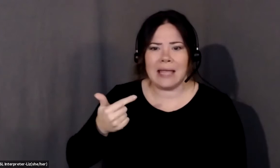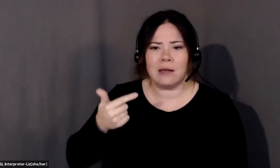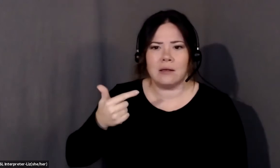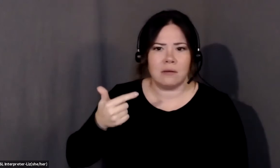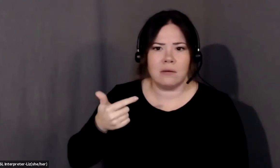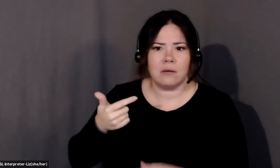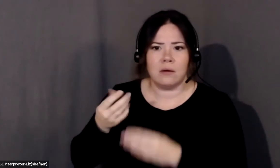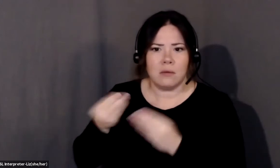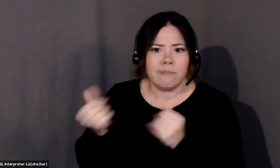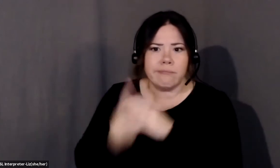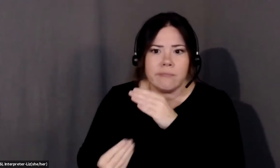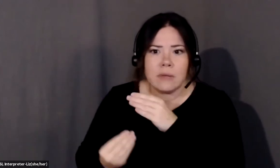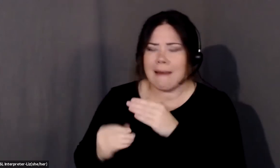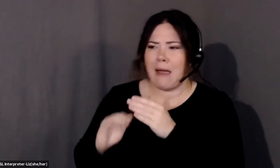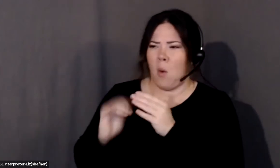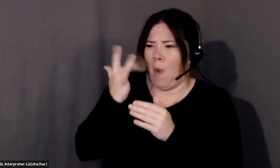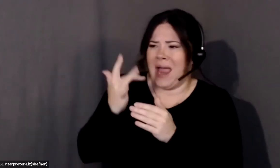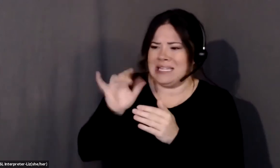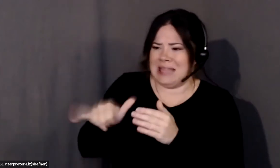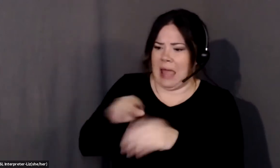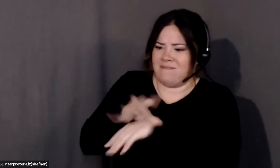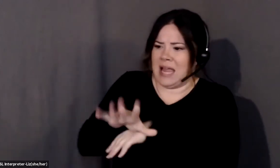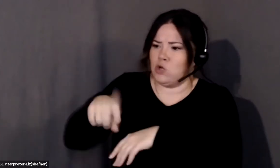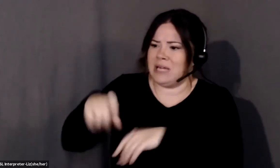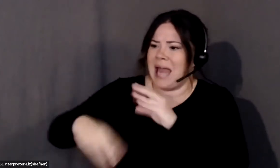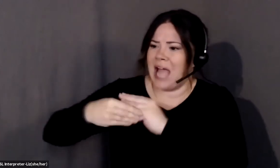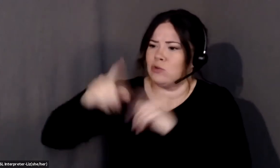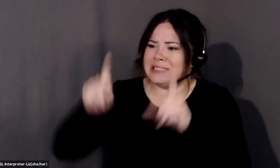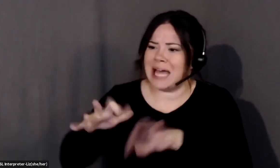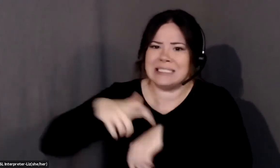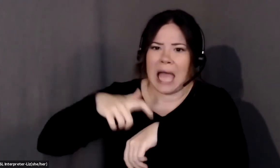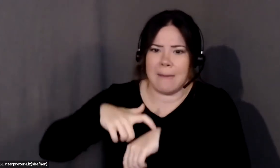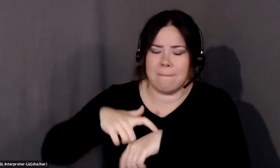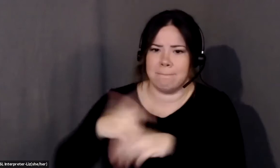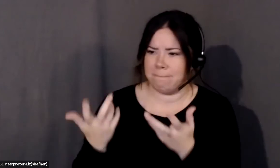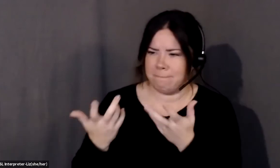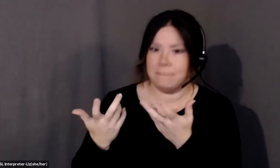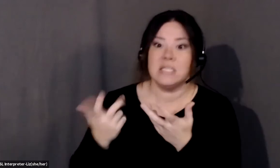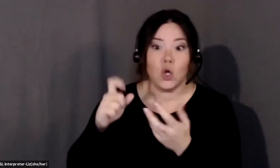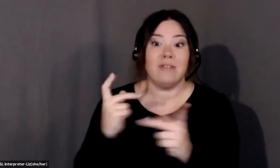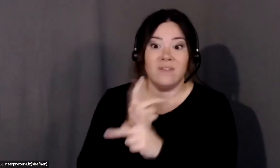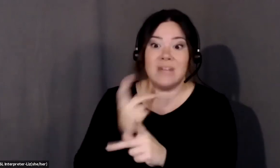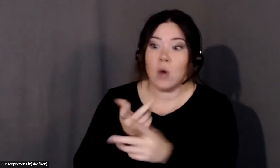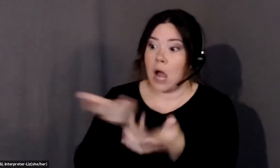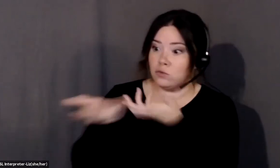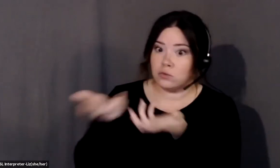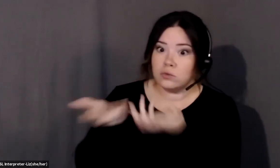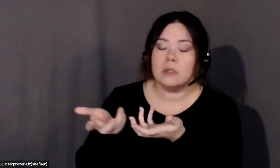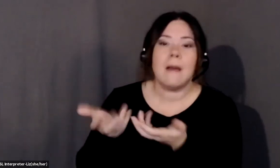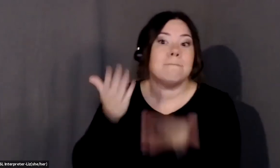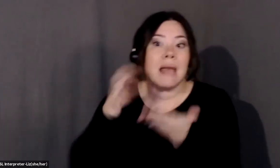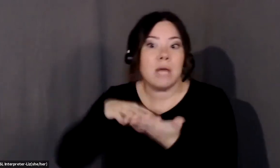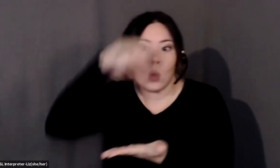to do with extended test time? The interactive process with the student is you may find out